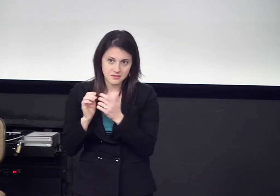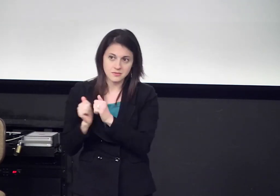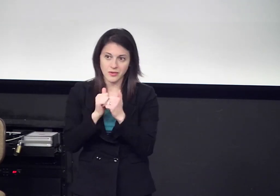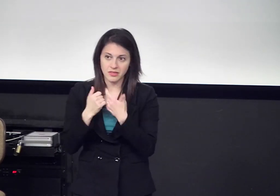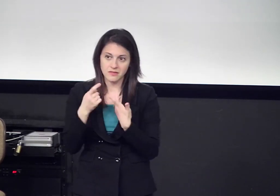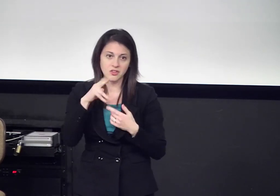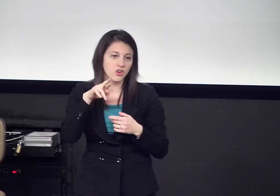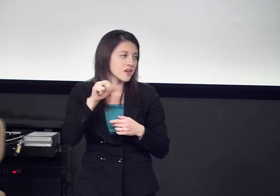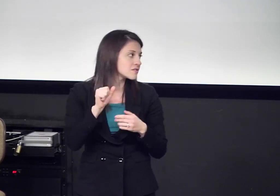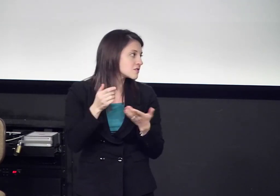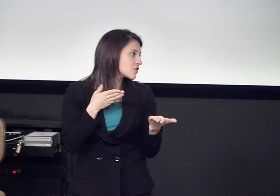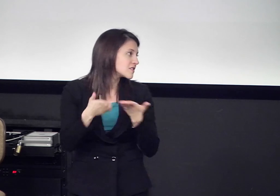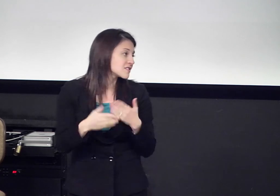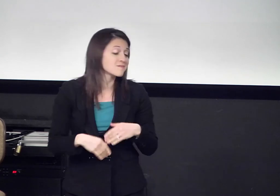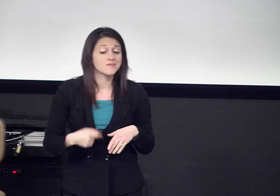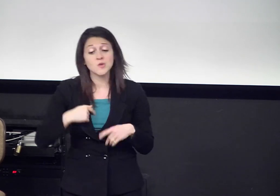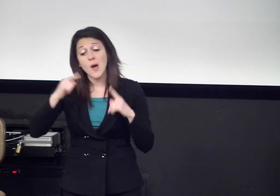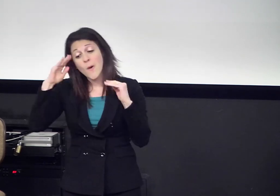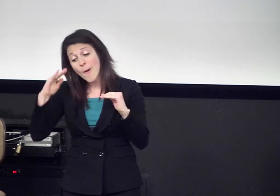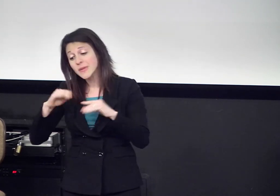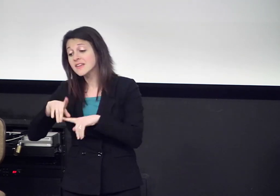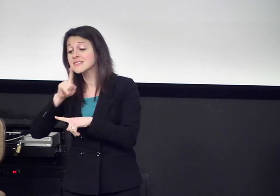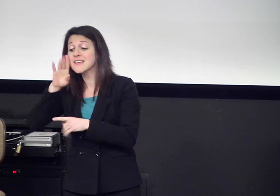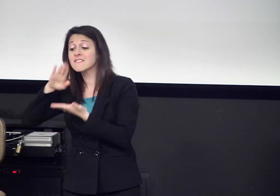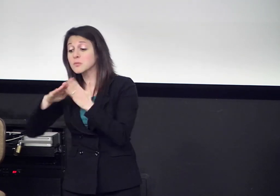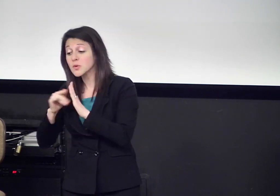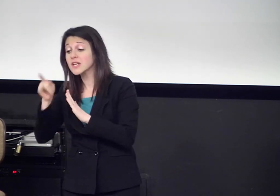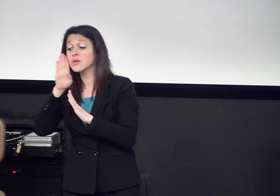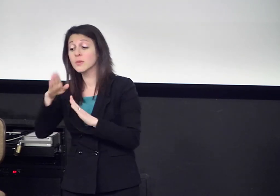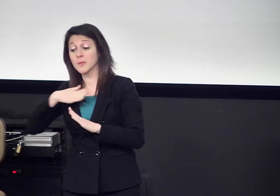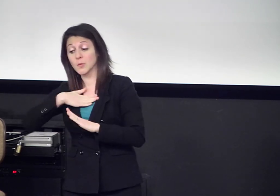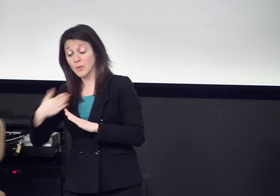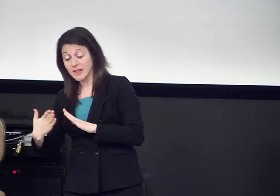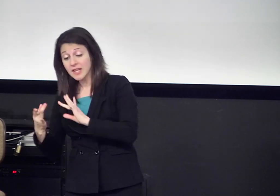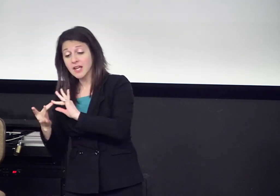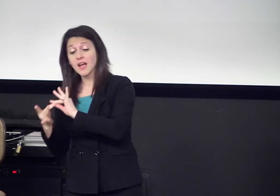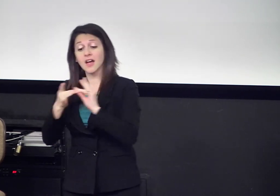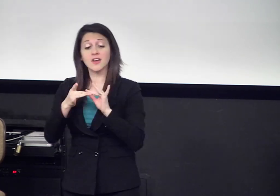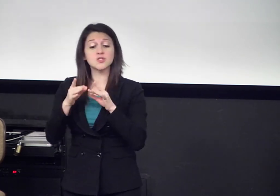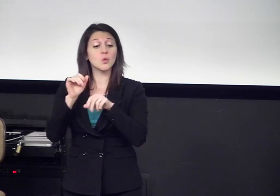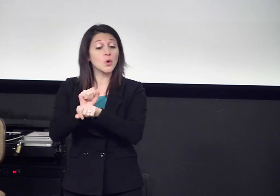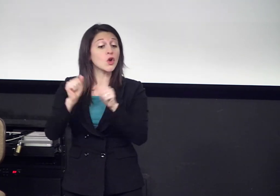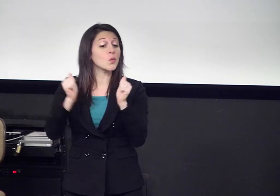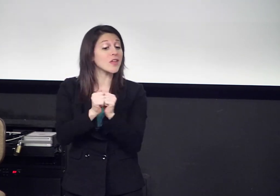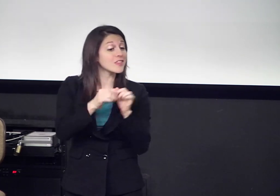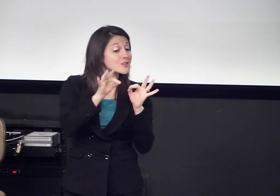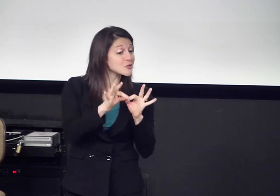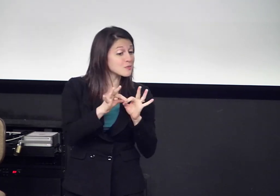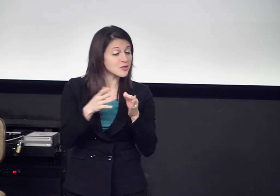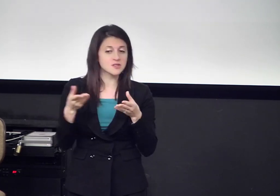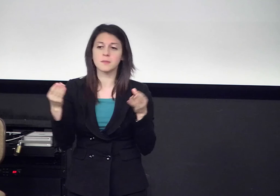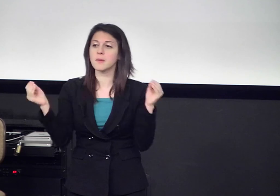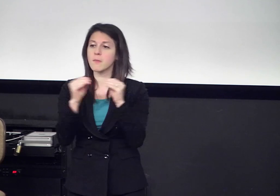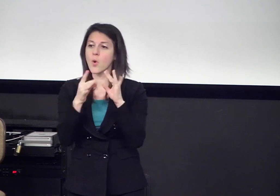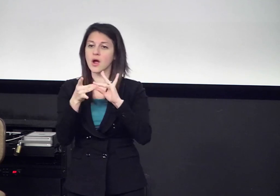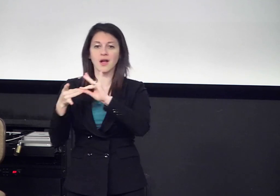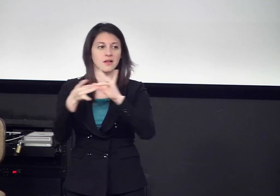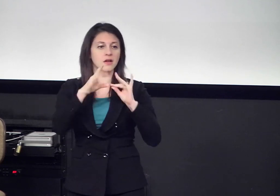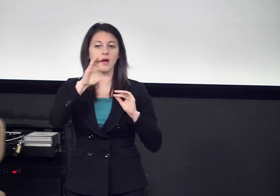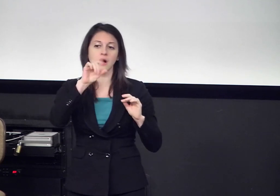this whole entire interaction, and access is really imperative for them to be able to receive accessible